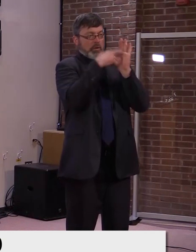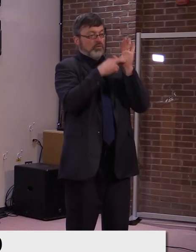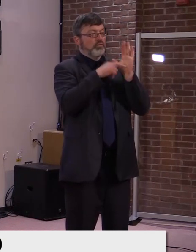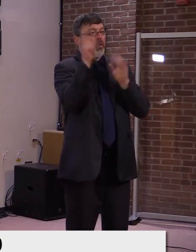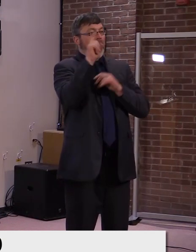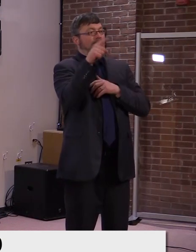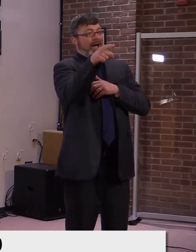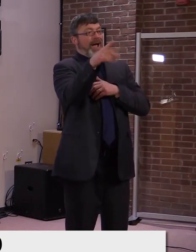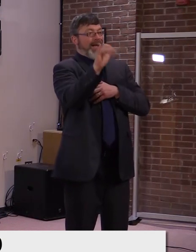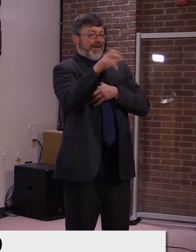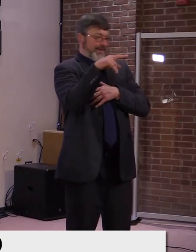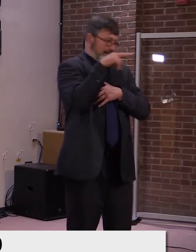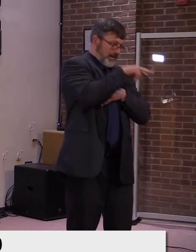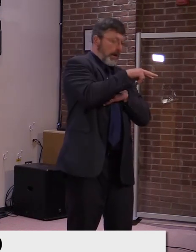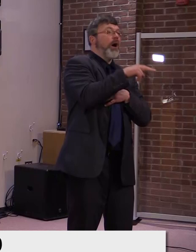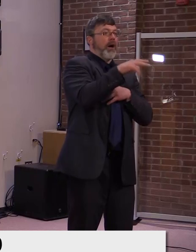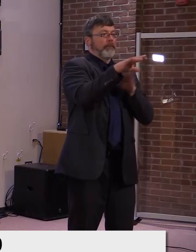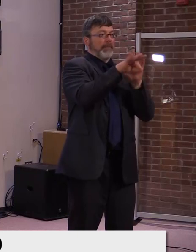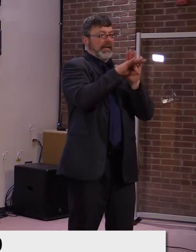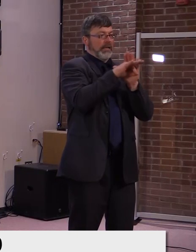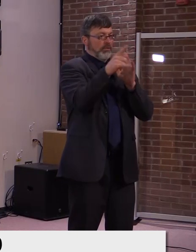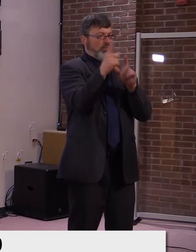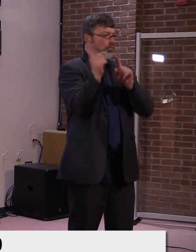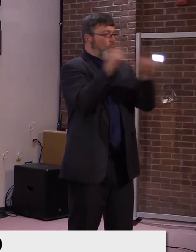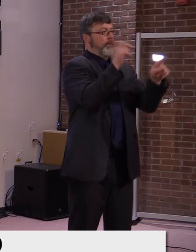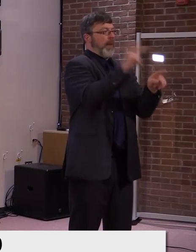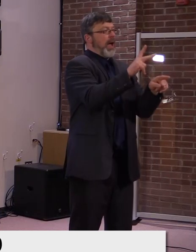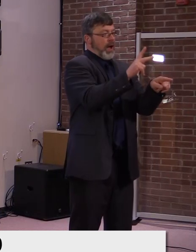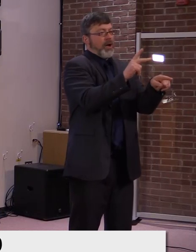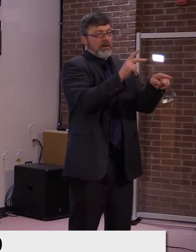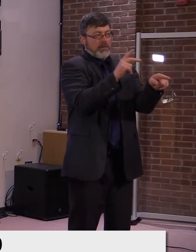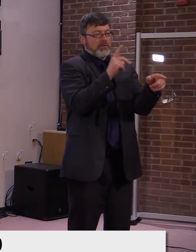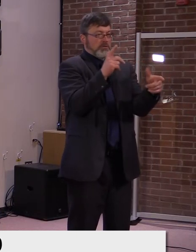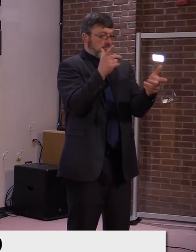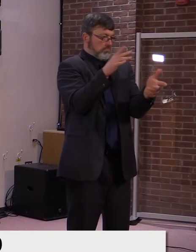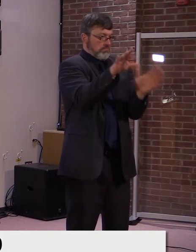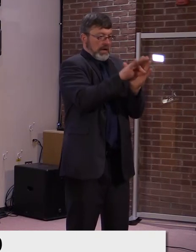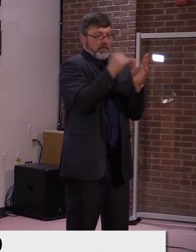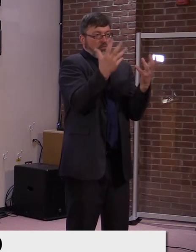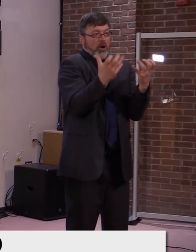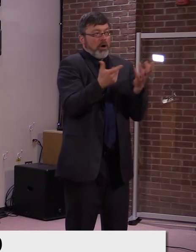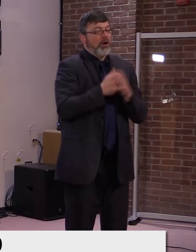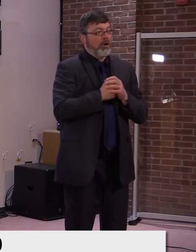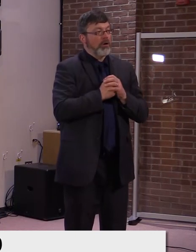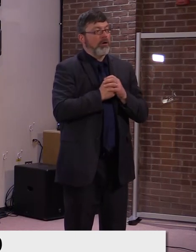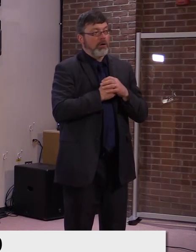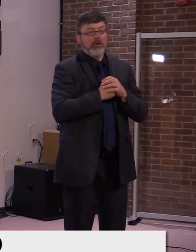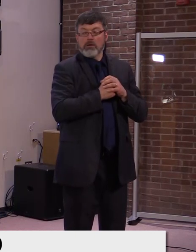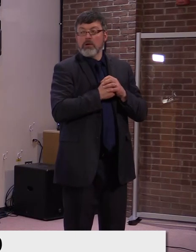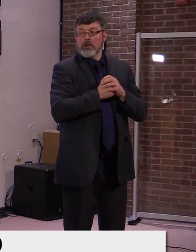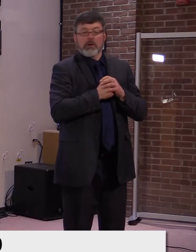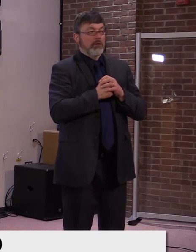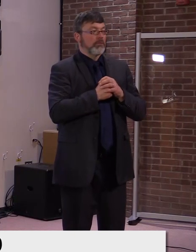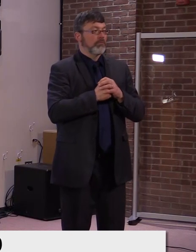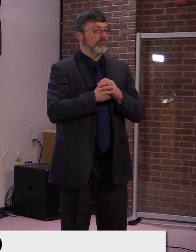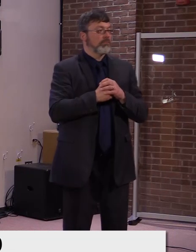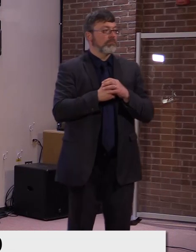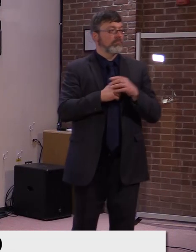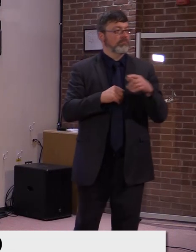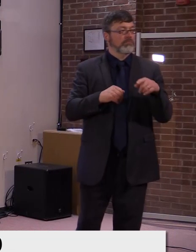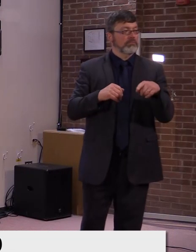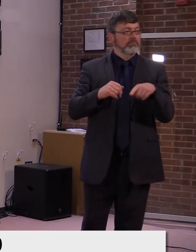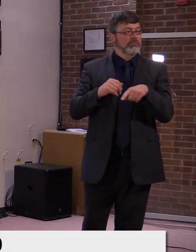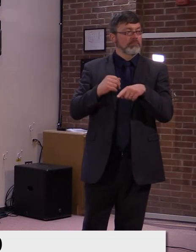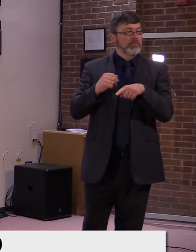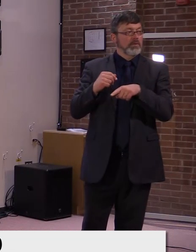Cool. Actually, reading back through the email she sent me, she said it was a two-dose shot, so she didn't specifically say Pfizer, but she did say it was definitely